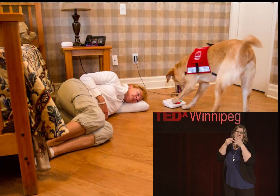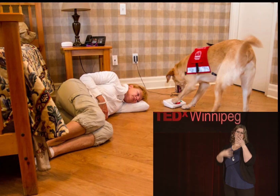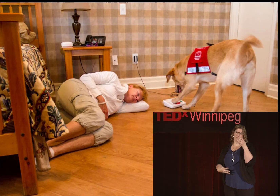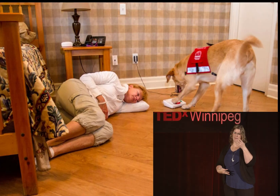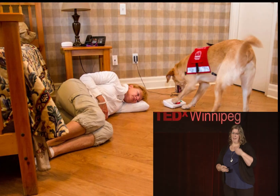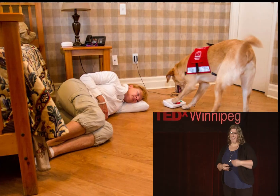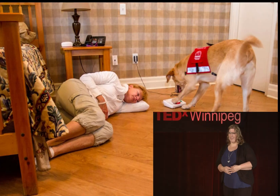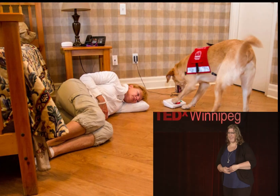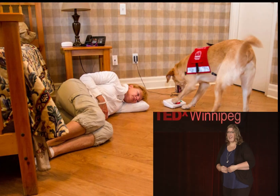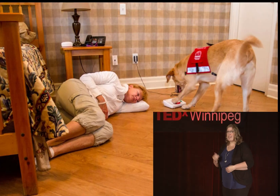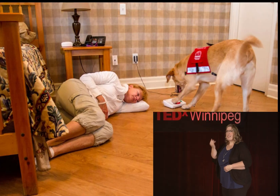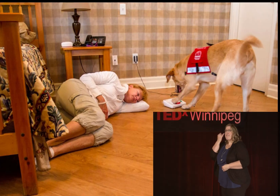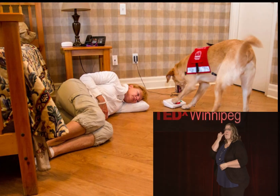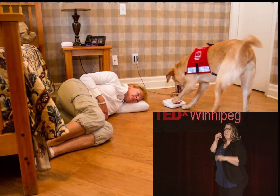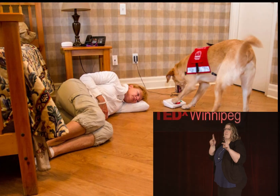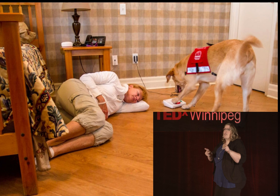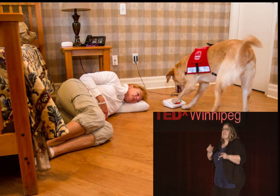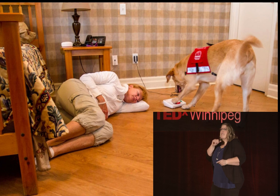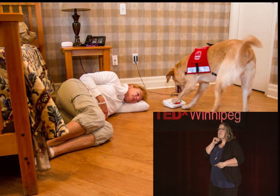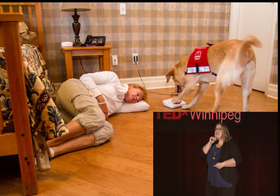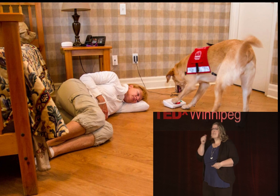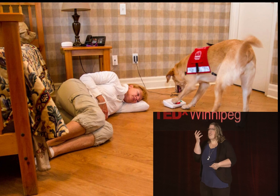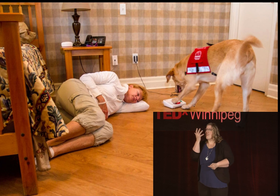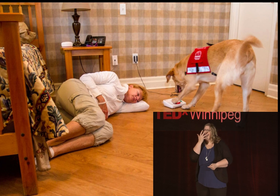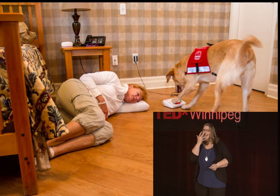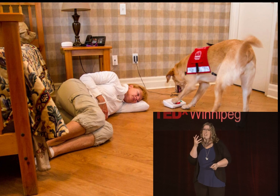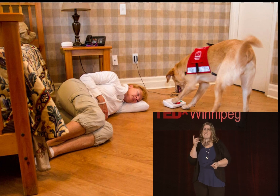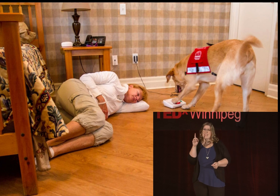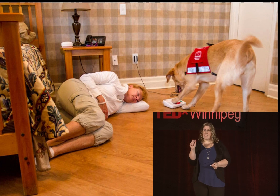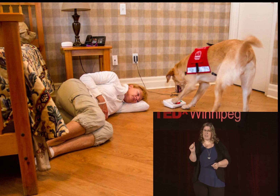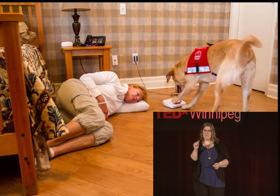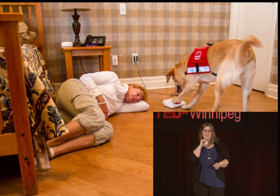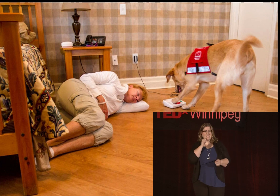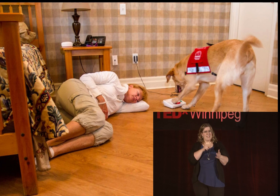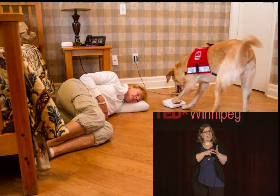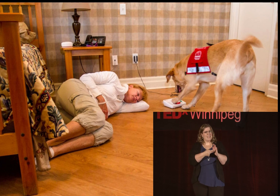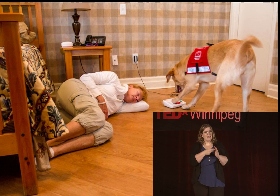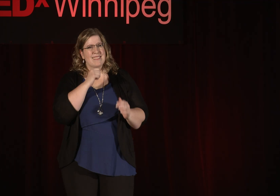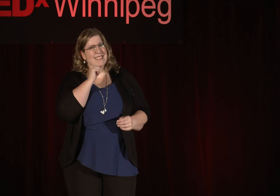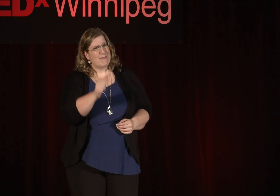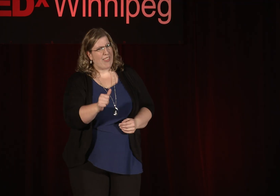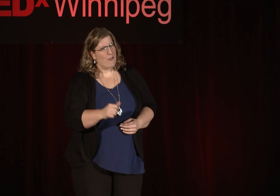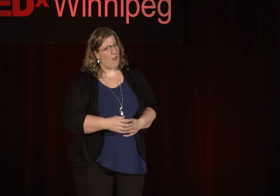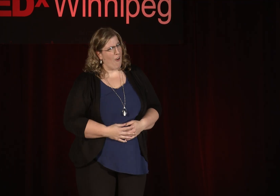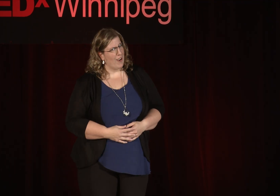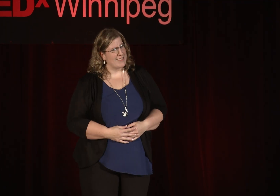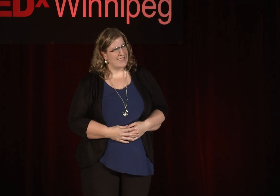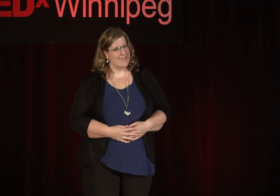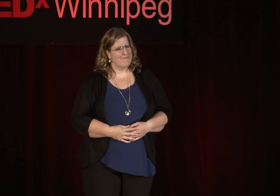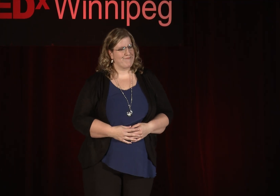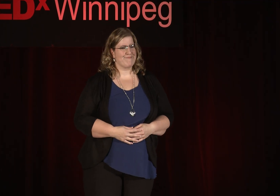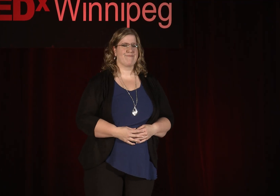whole list more. Just because a person doesn't look disabled doesn't mean they are not.